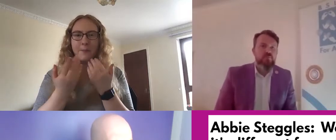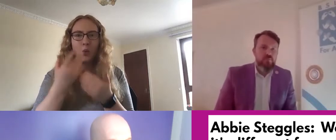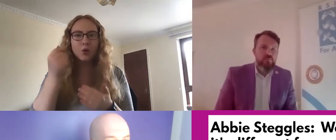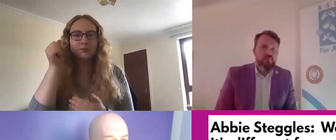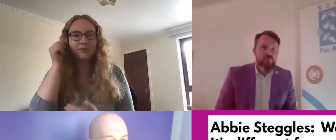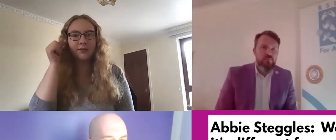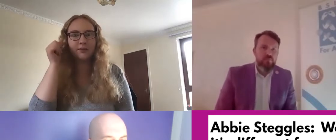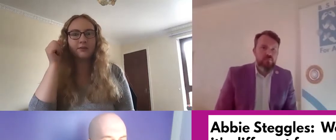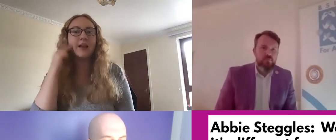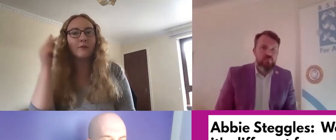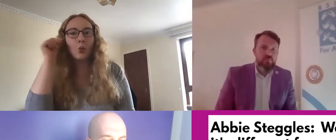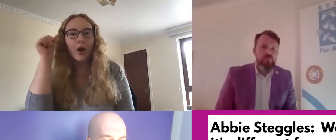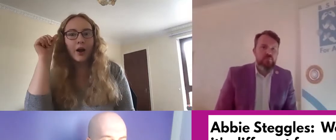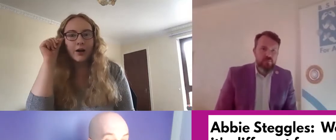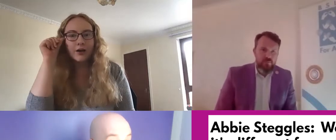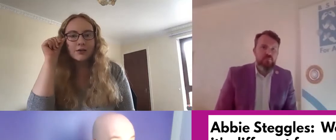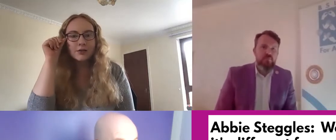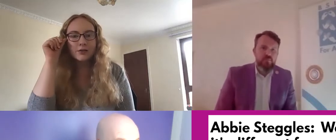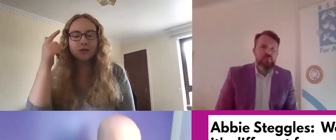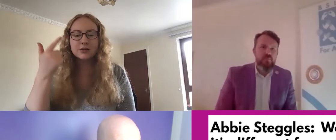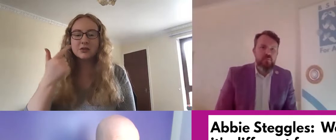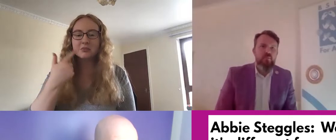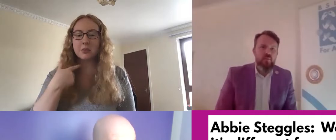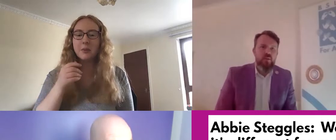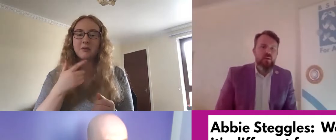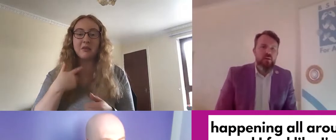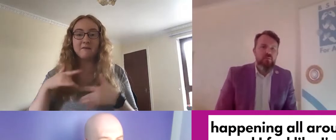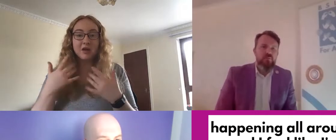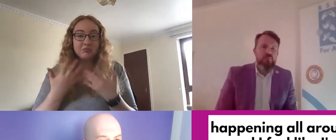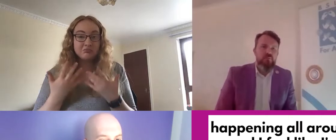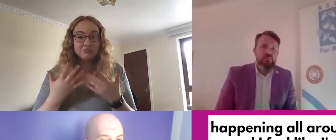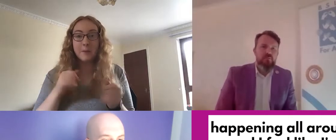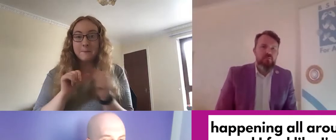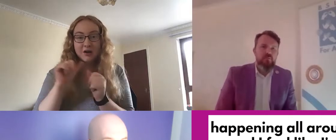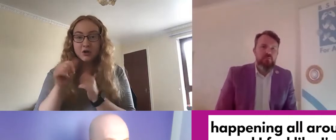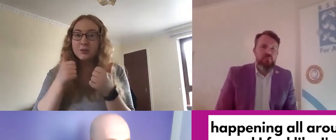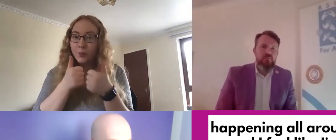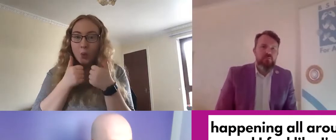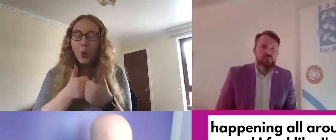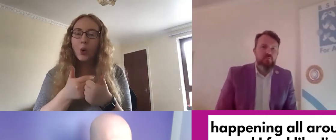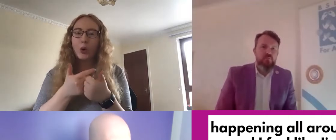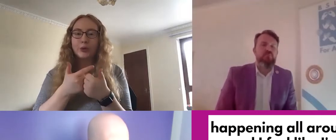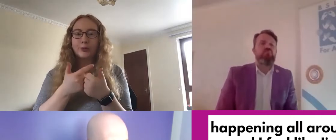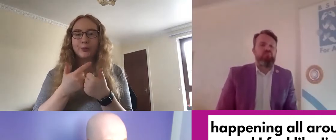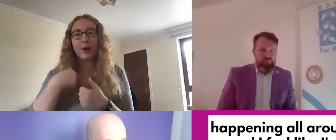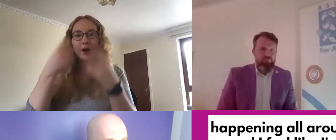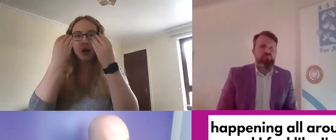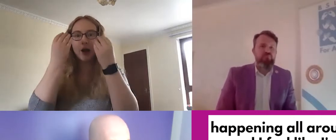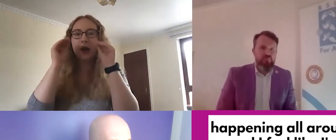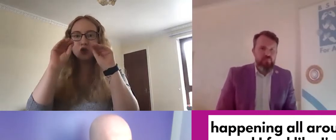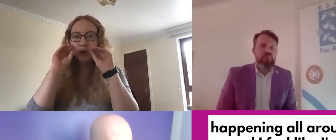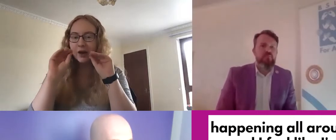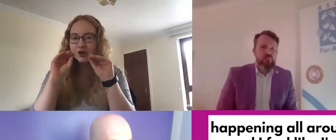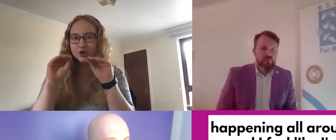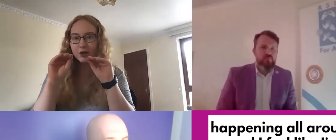knowledge about BSL, more deaf awareness is happening. all around us. So yeah, it's just, I feel